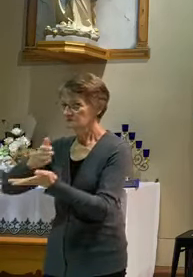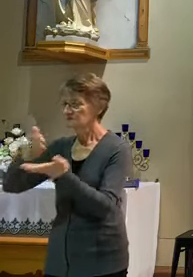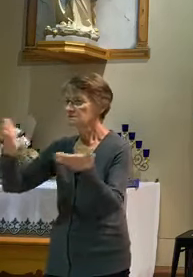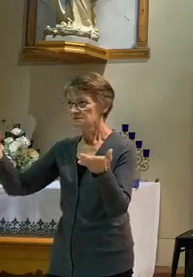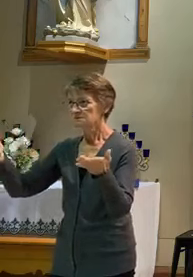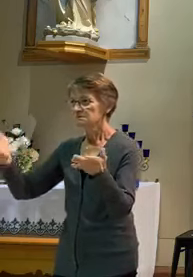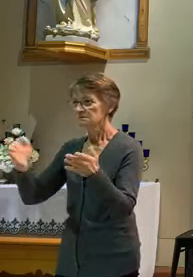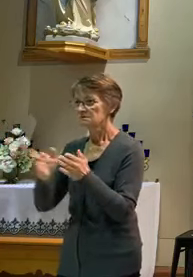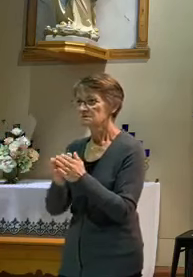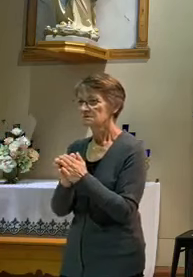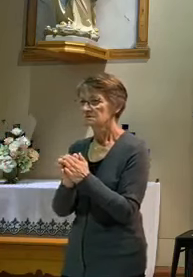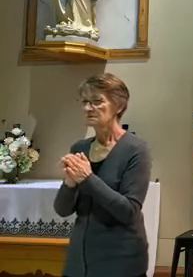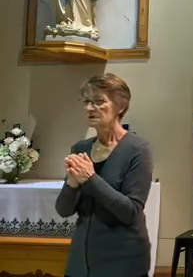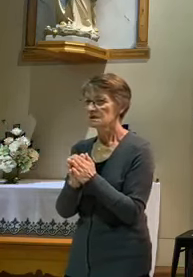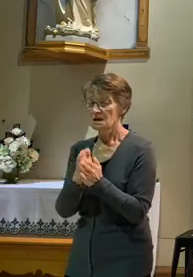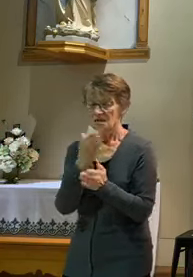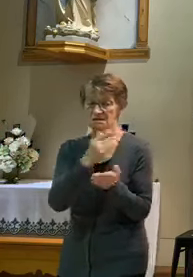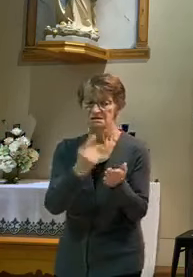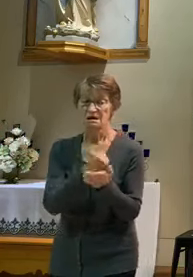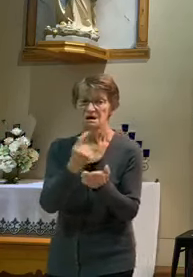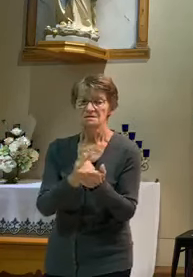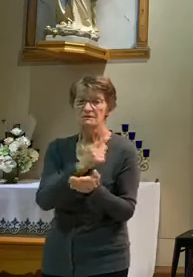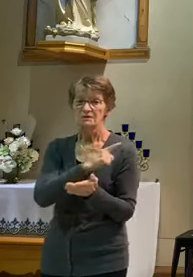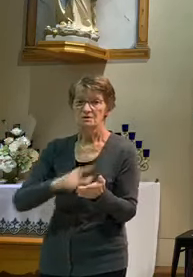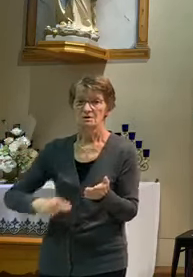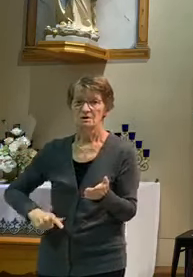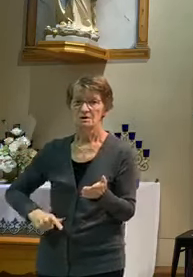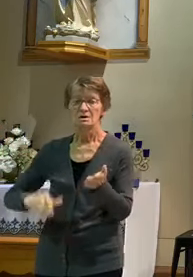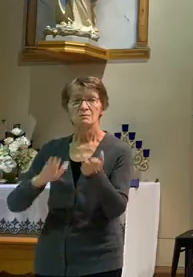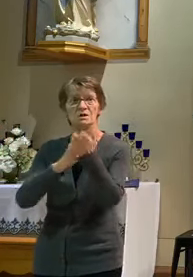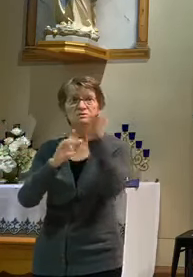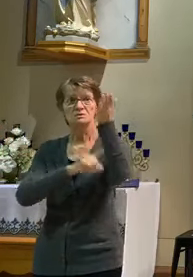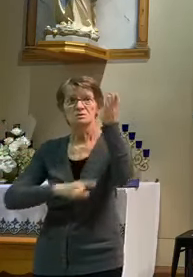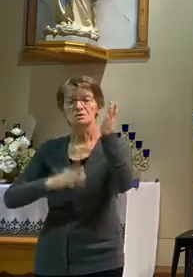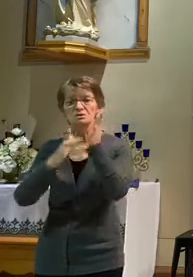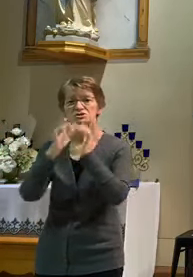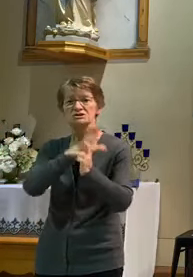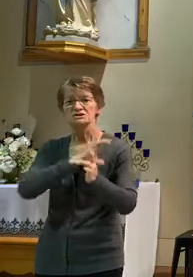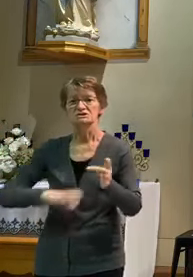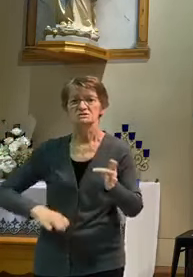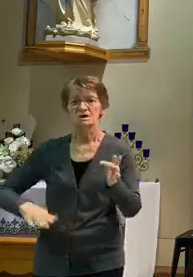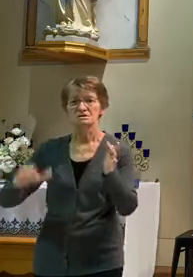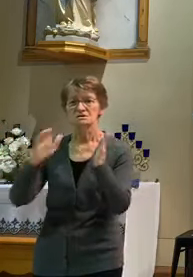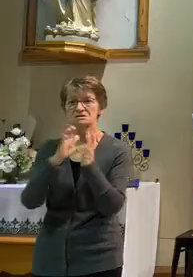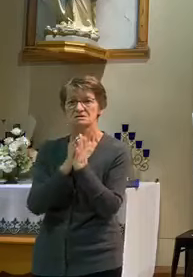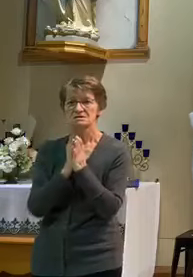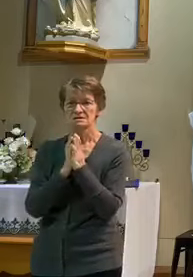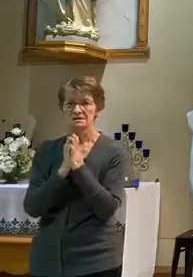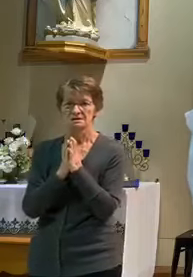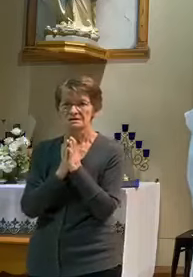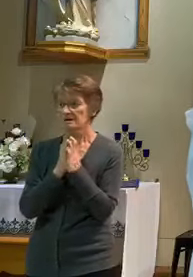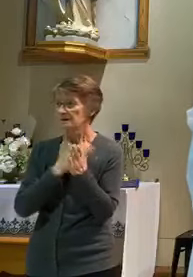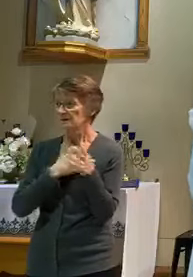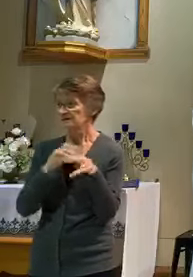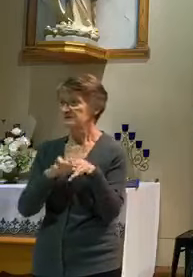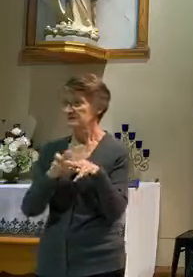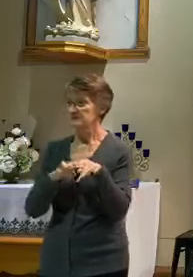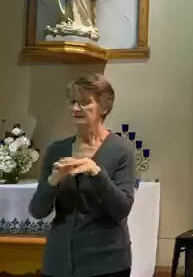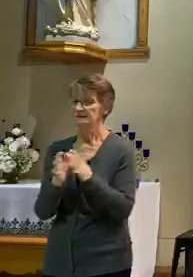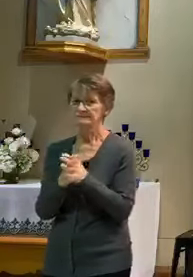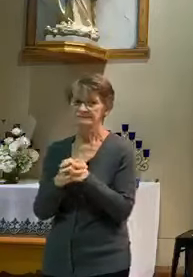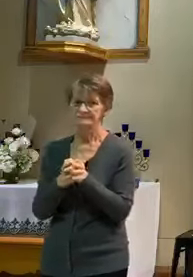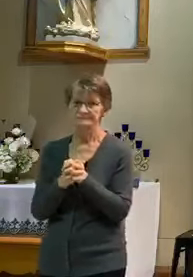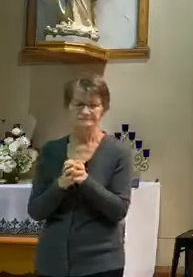heart. The Gospel of the Lord. Praise to you, Lord Jesus Christ. Please be seated for a